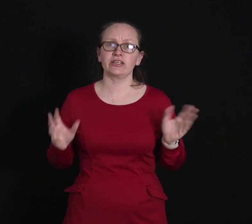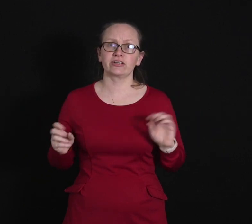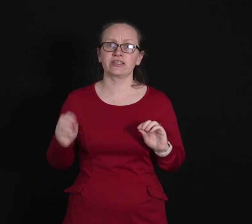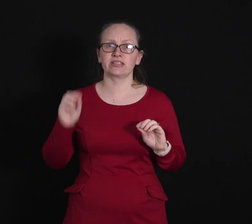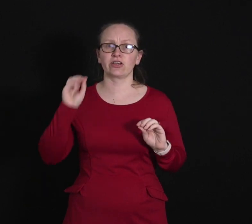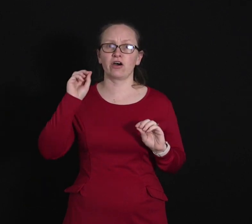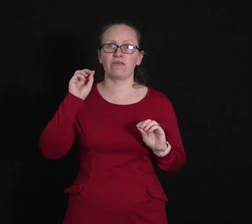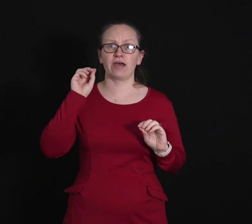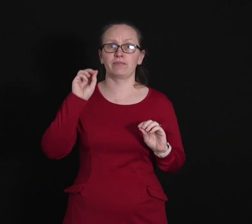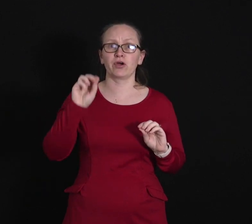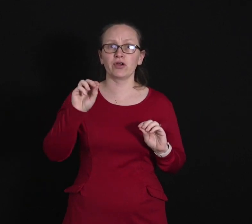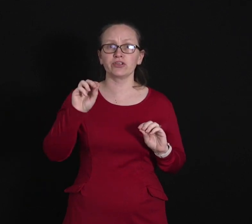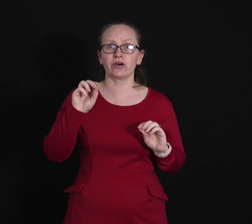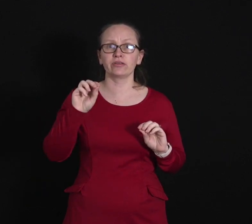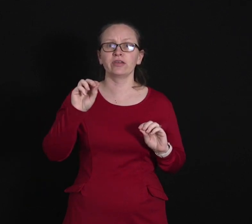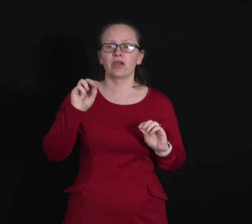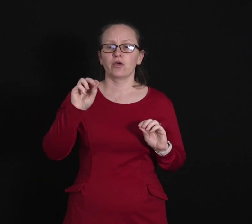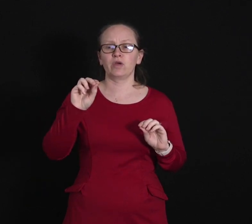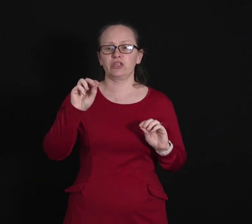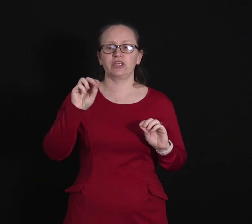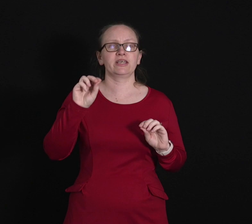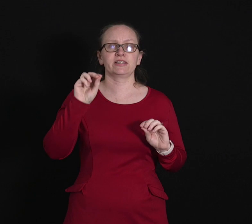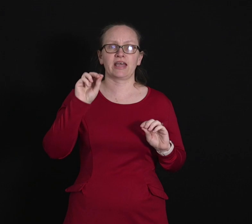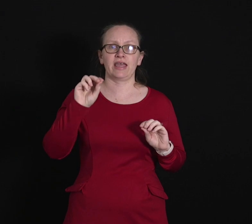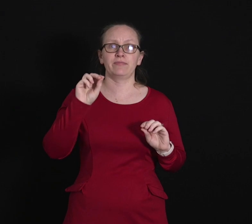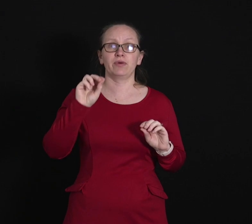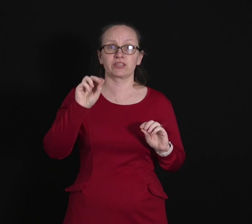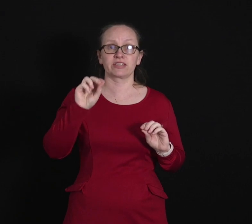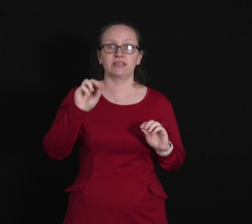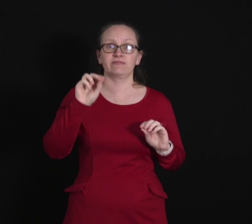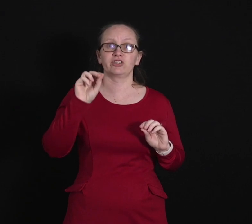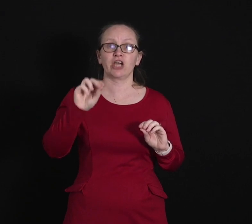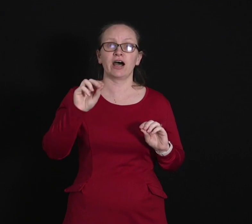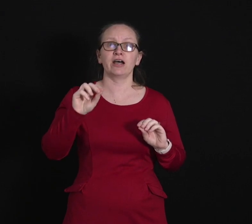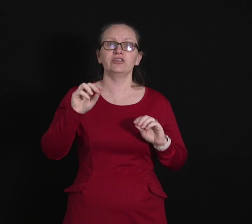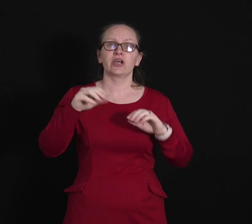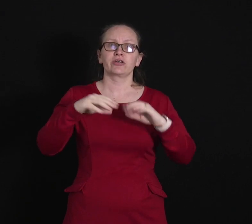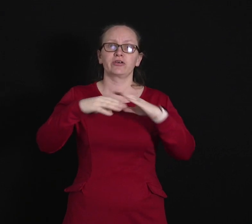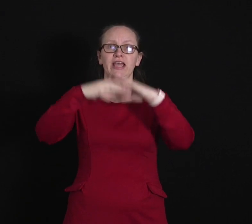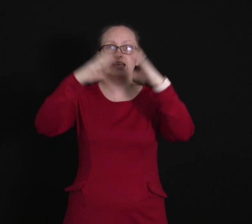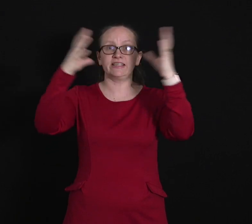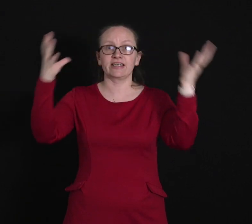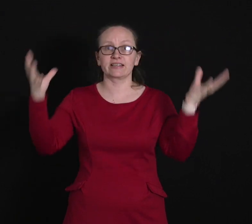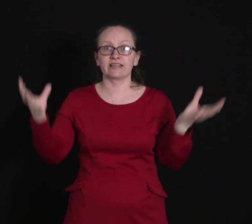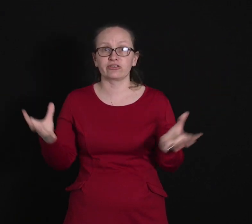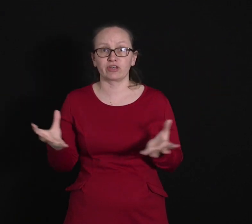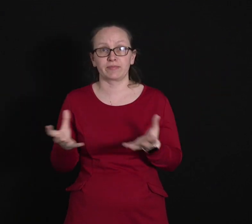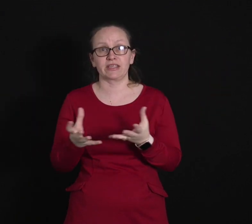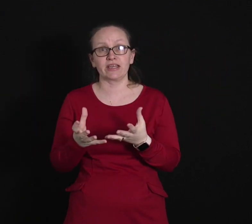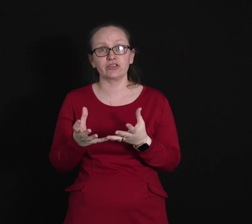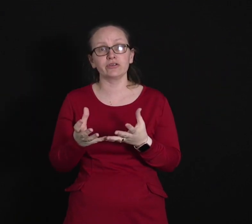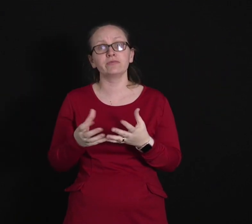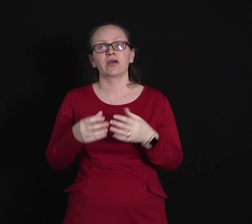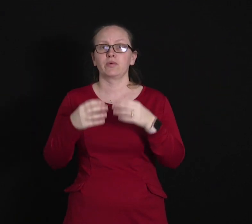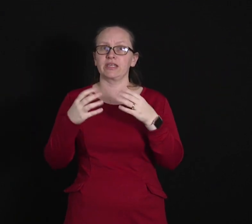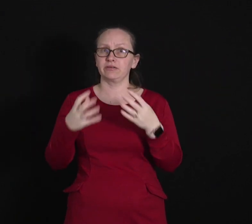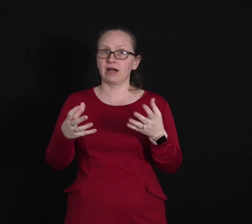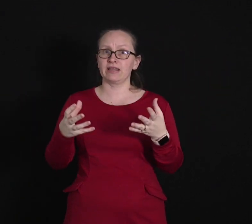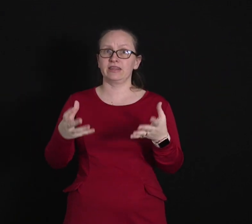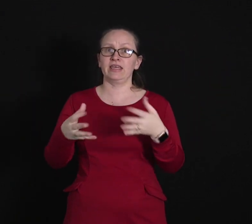consists of a proton which is a positive charge creating an electric potential. We can write the